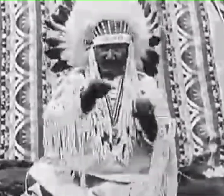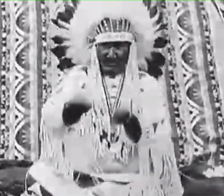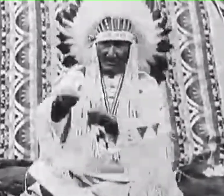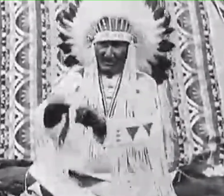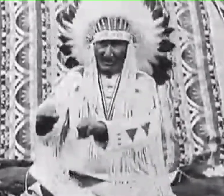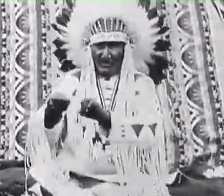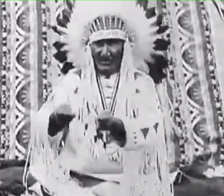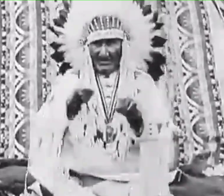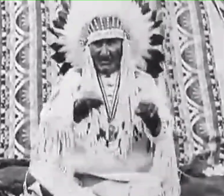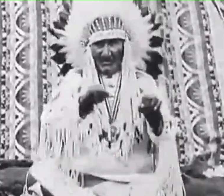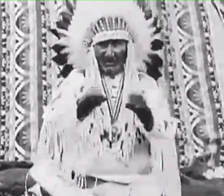below.